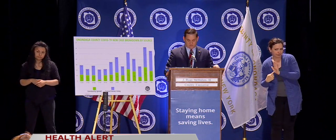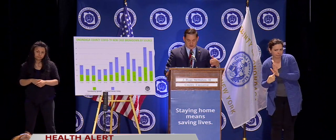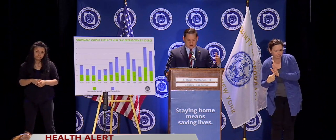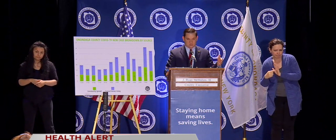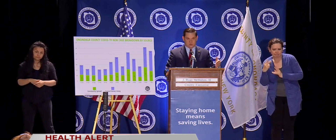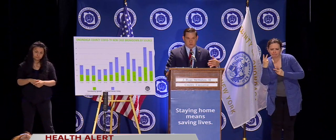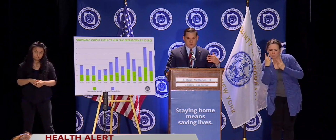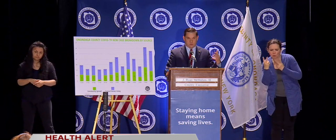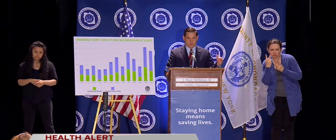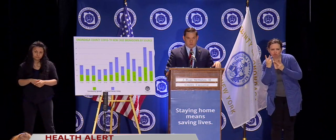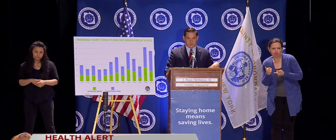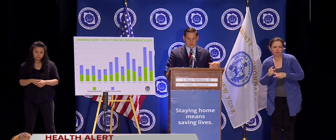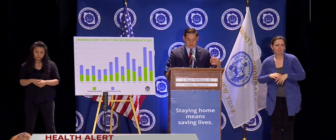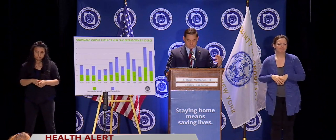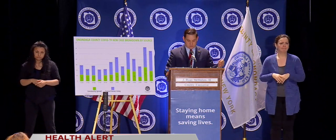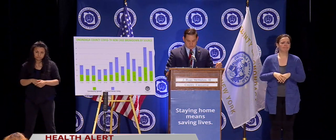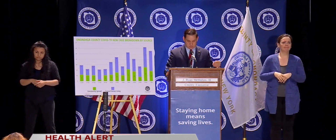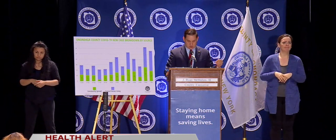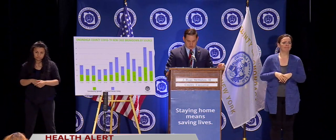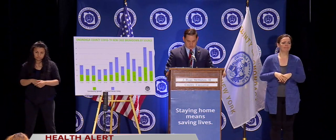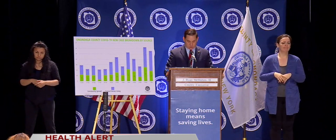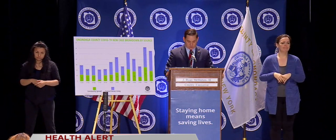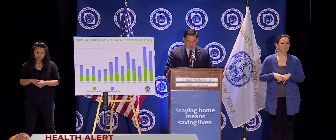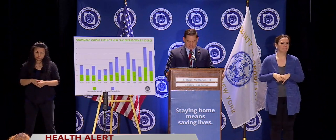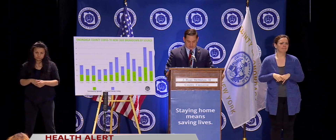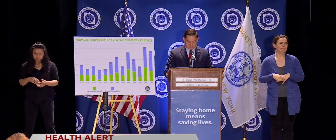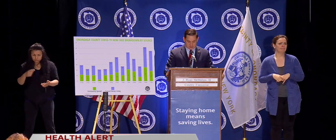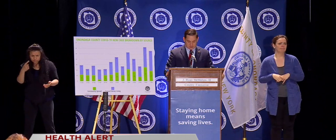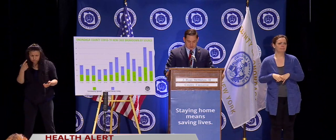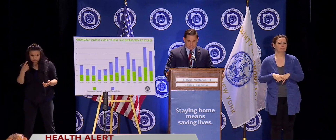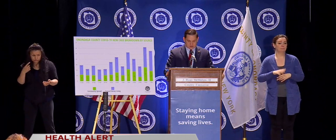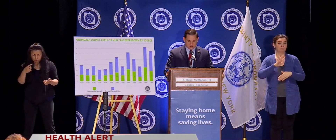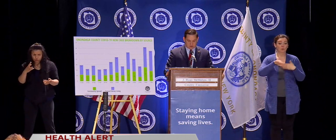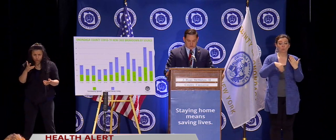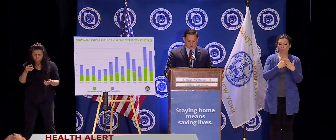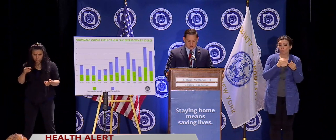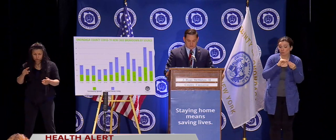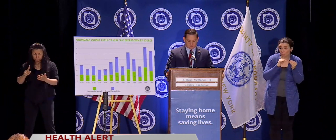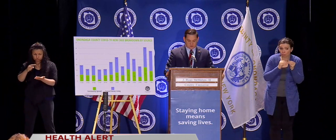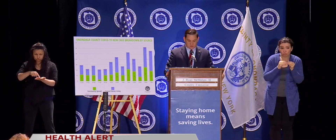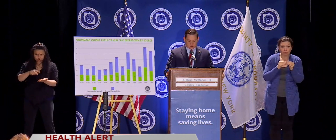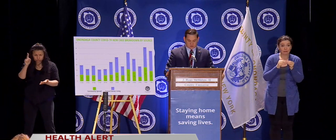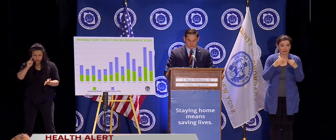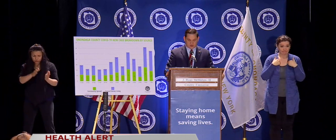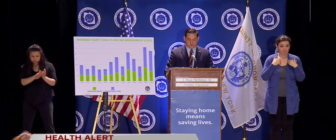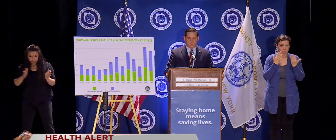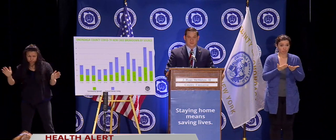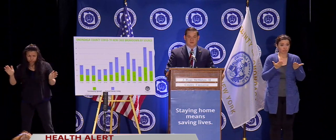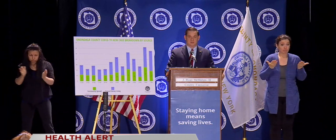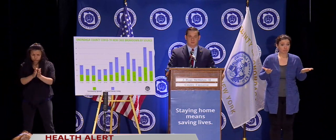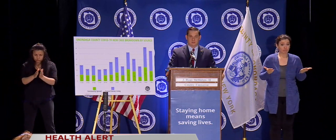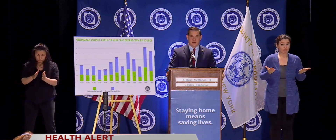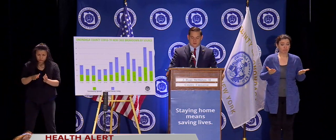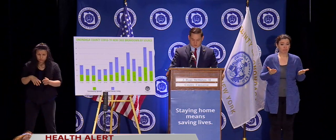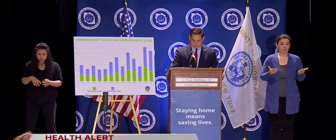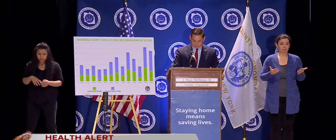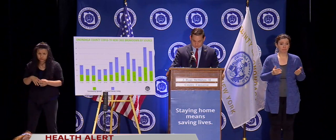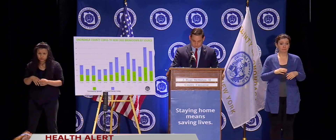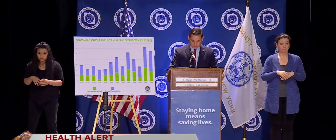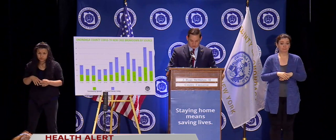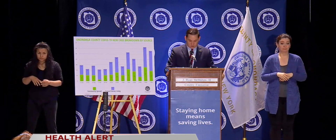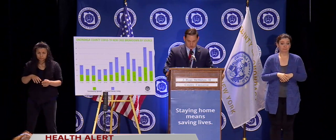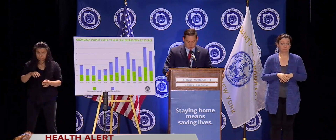where we've been, who's had the COVID-19, 707 females, 527